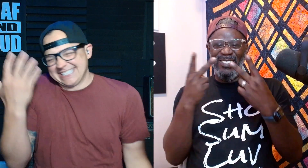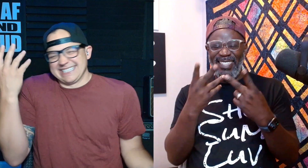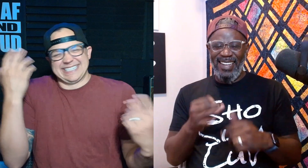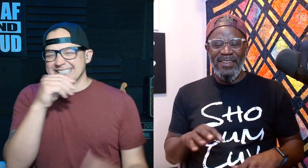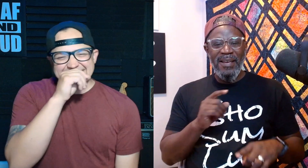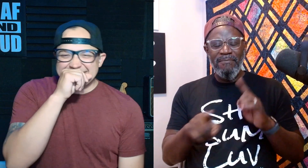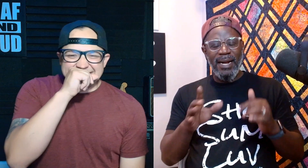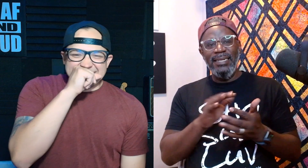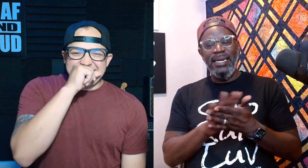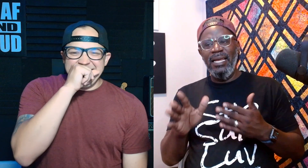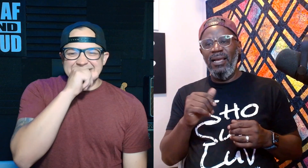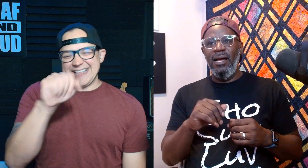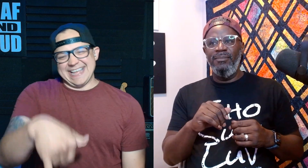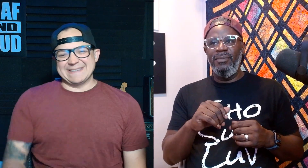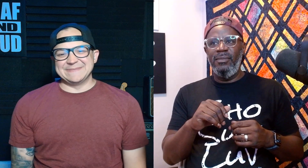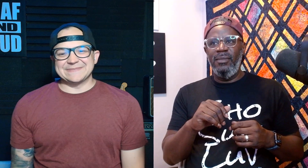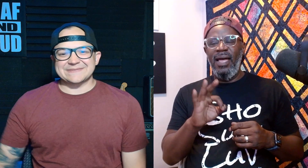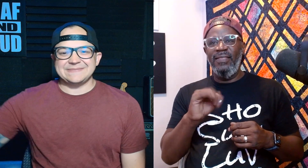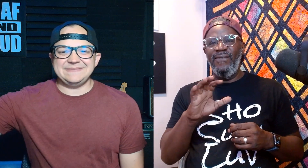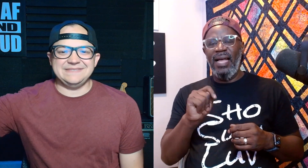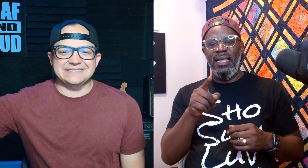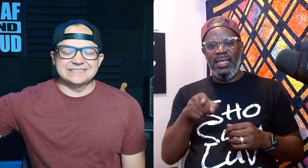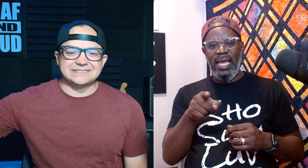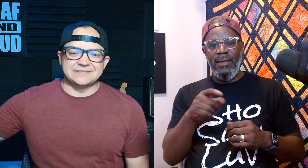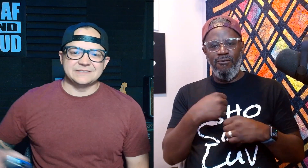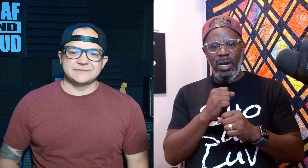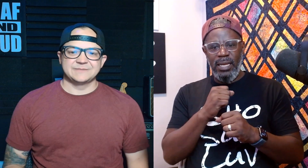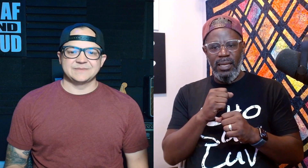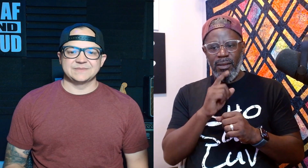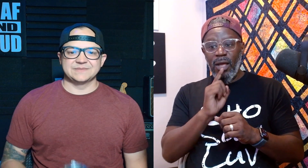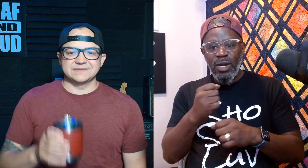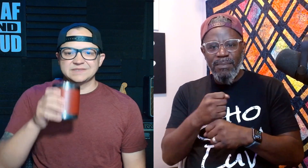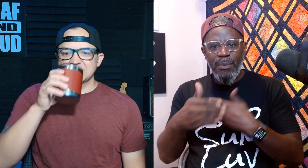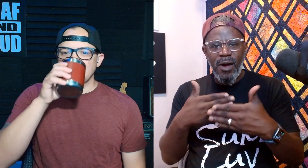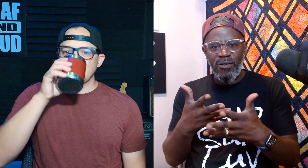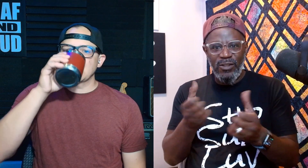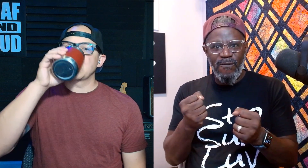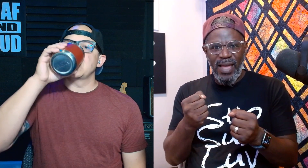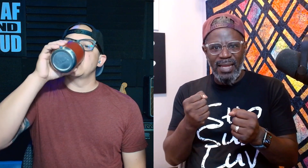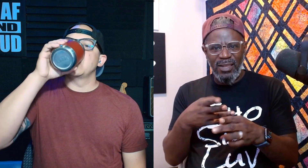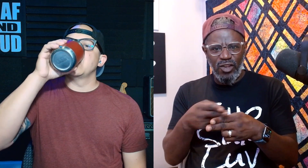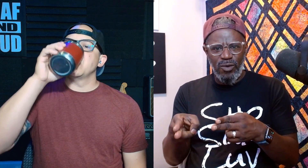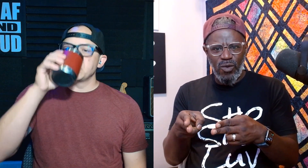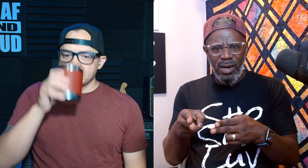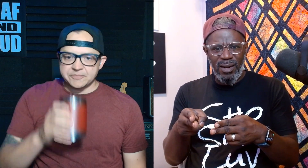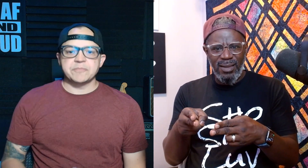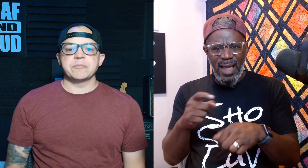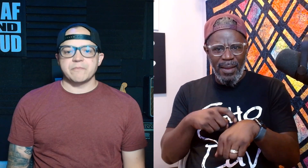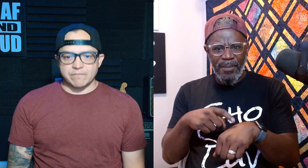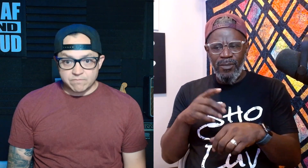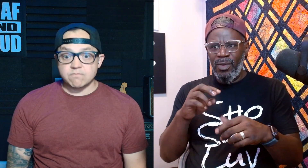Some visual stuff, but it's nice at the fact that they really made progress so fast in such a